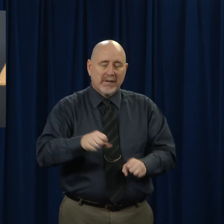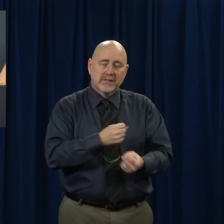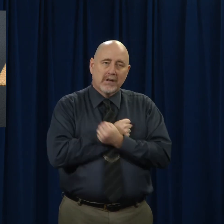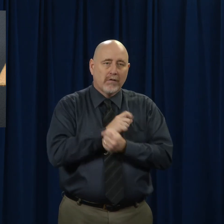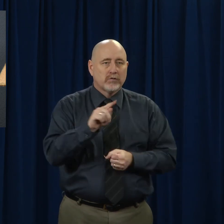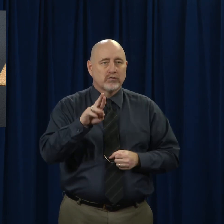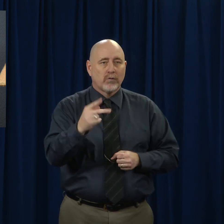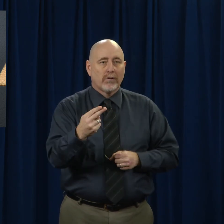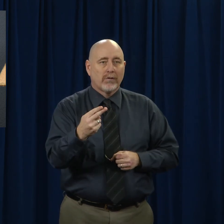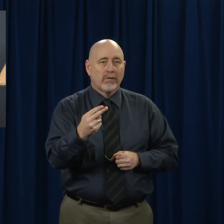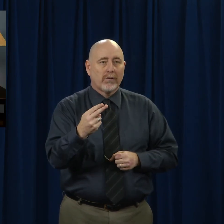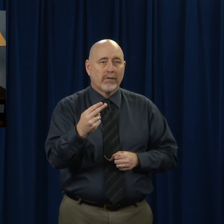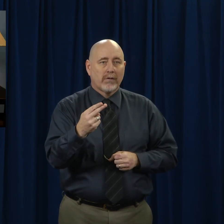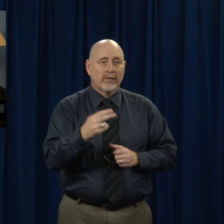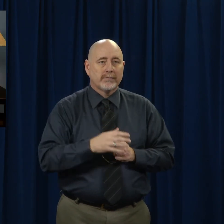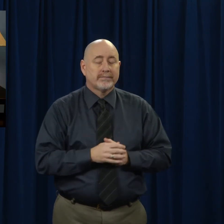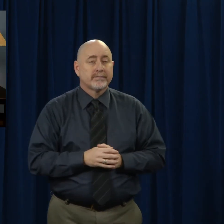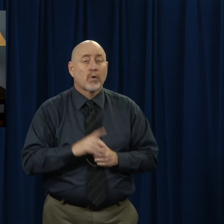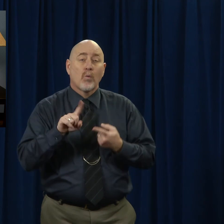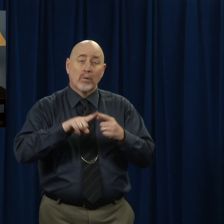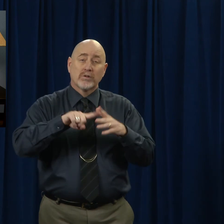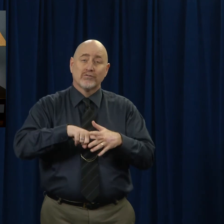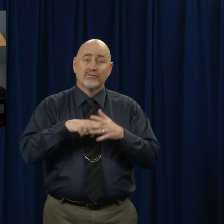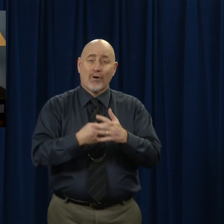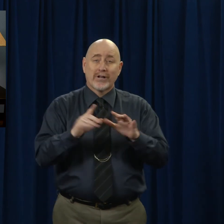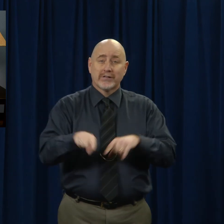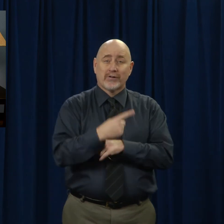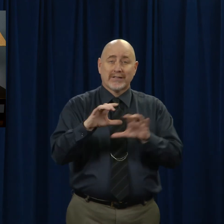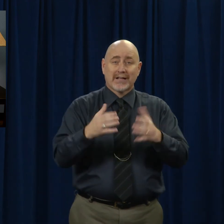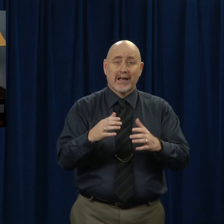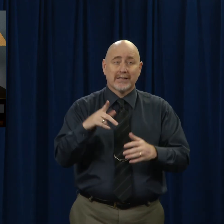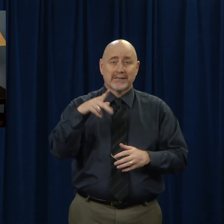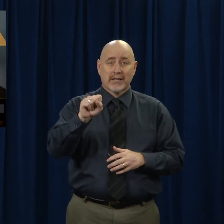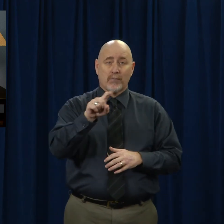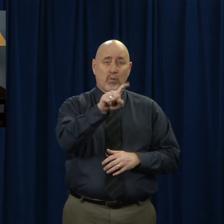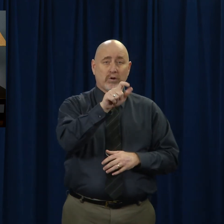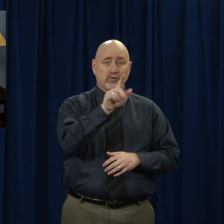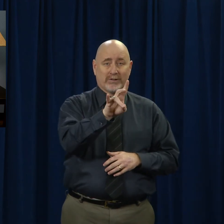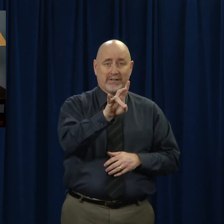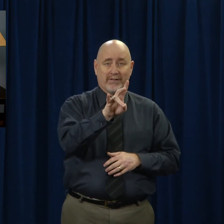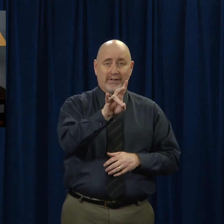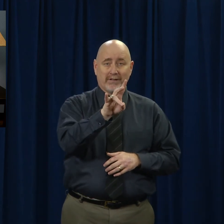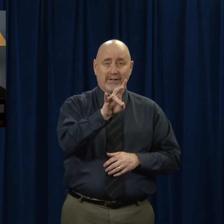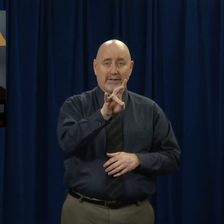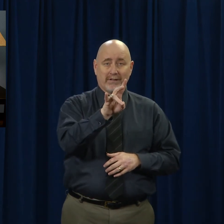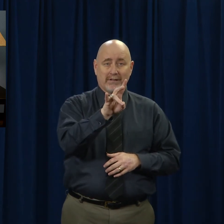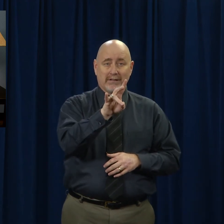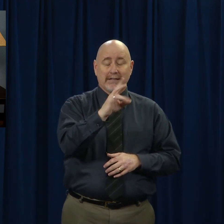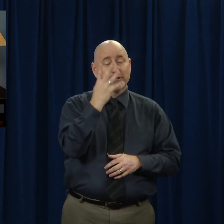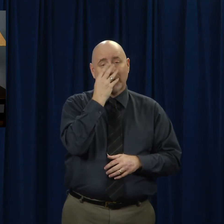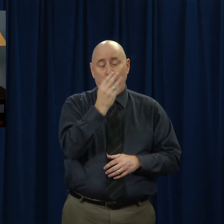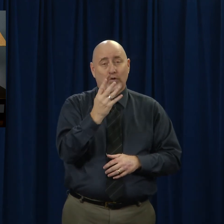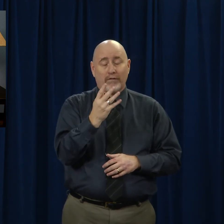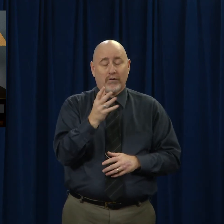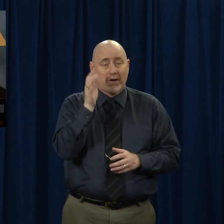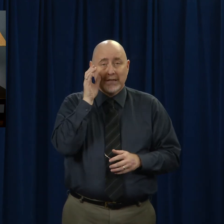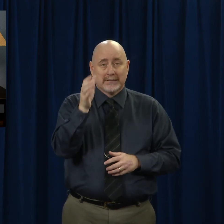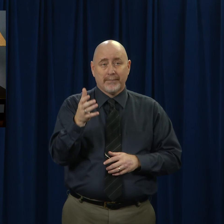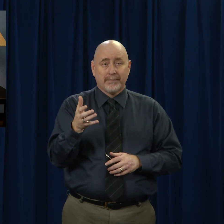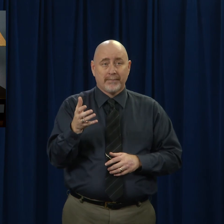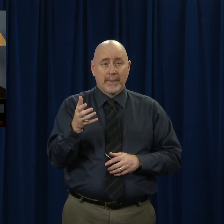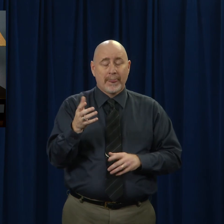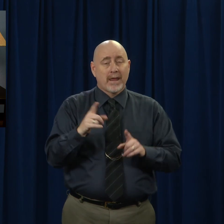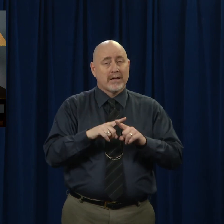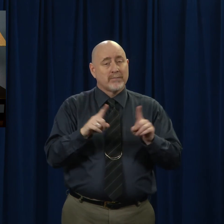for truth. Where we started today was Psalm 127. It's a beautiful